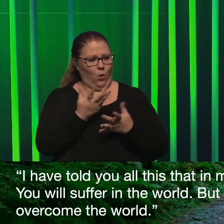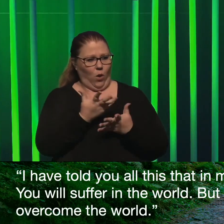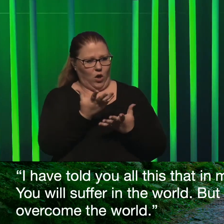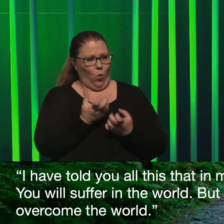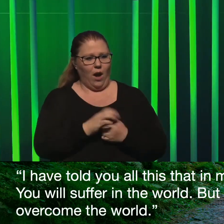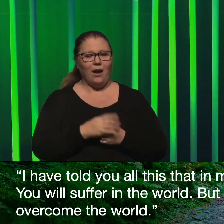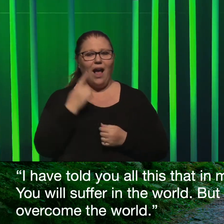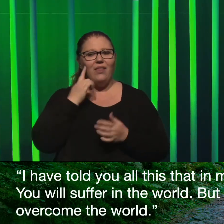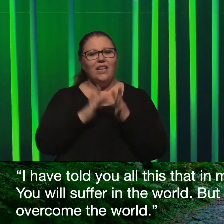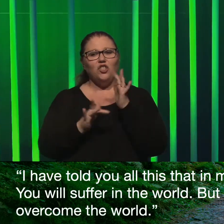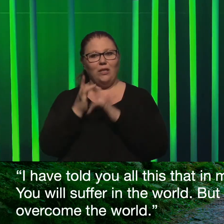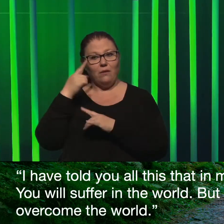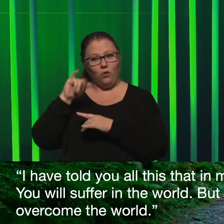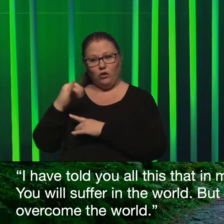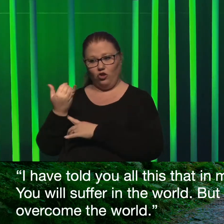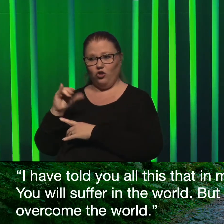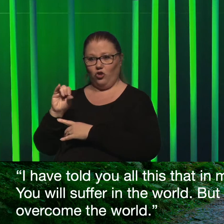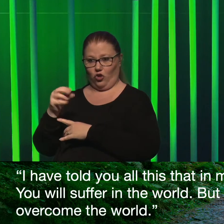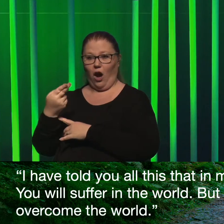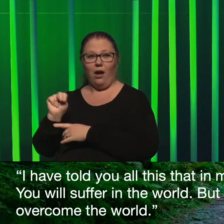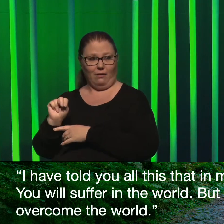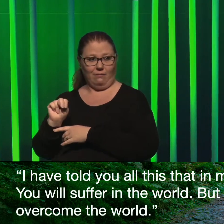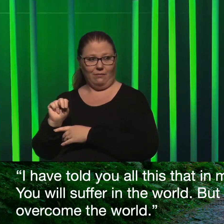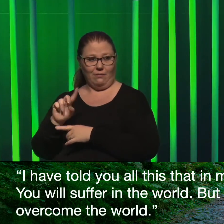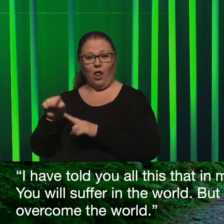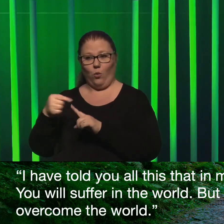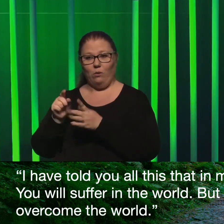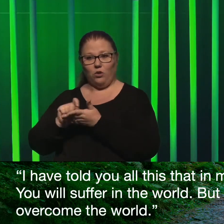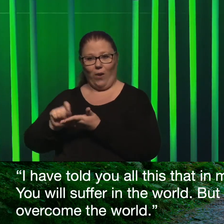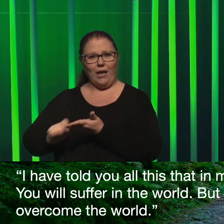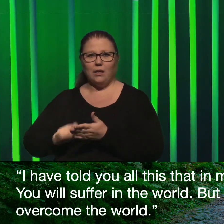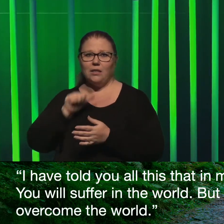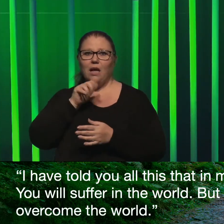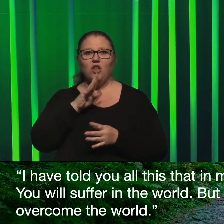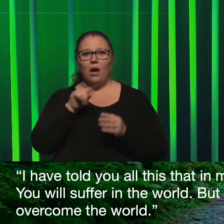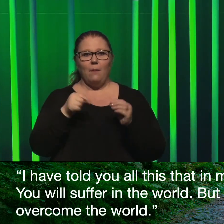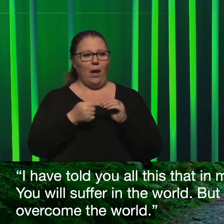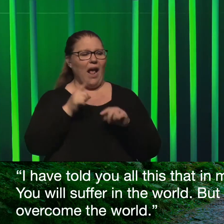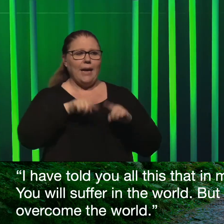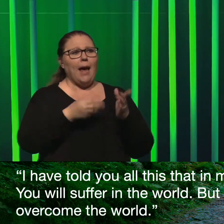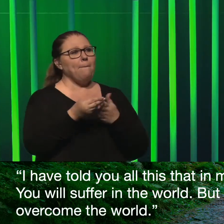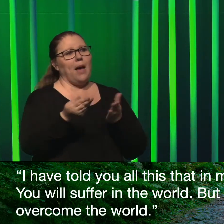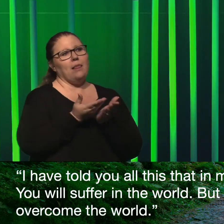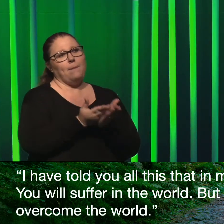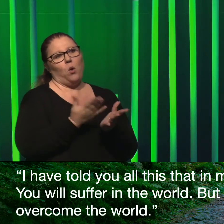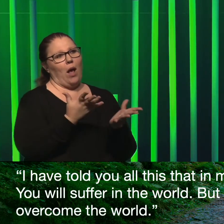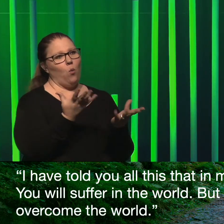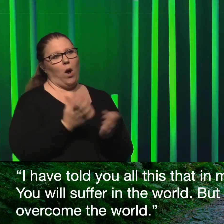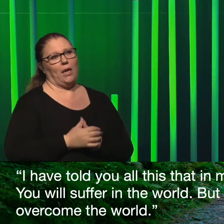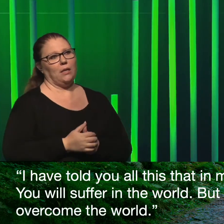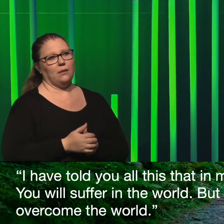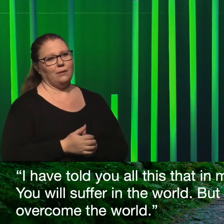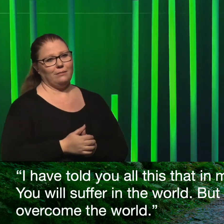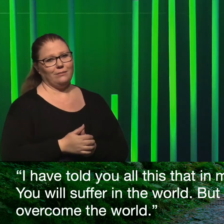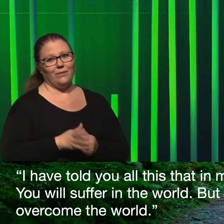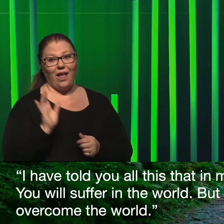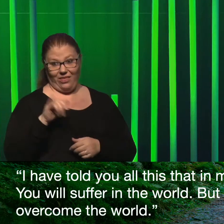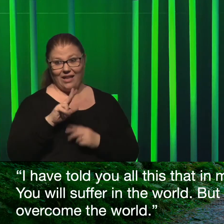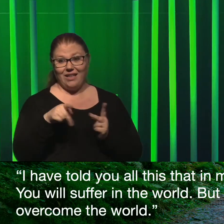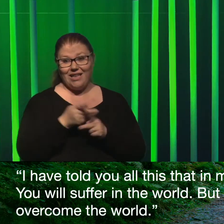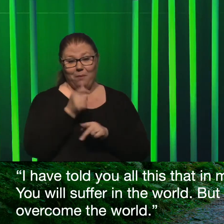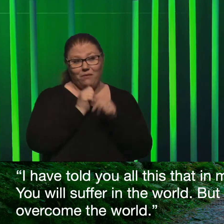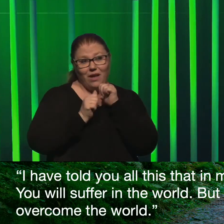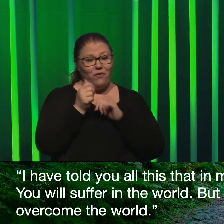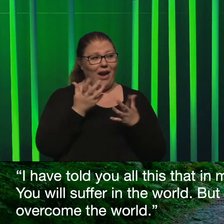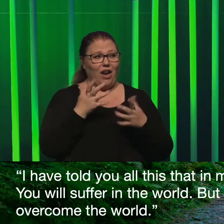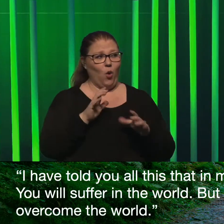Jesus, I think, for John, when he's writing this, was not talking about like, oh, I couldn't get the boat I wanted. That is a type of suffering.